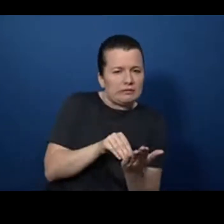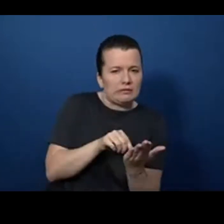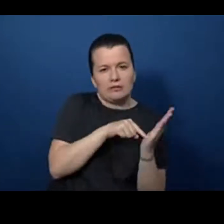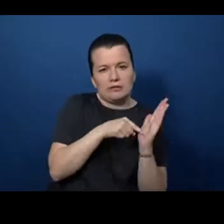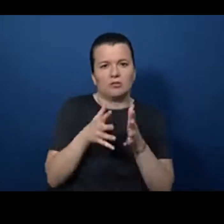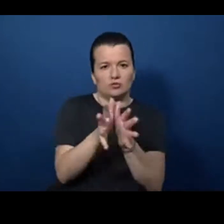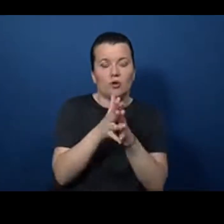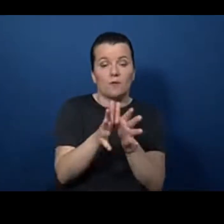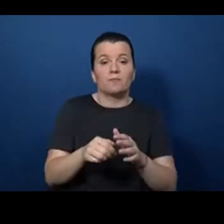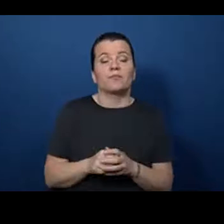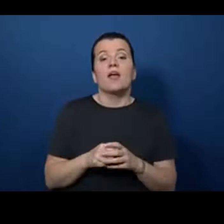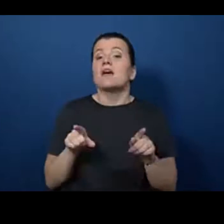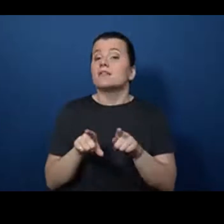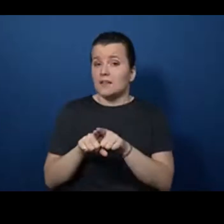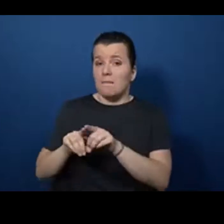migration.